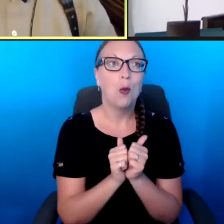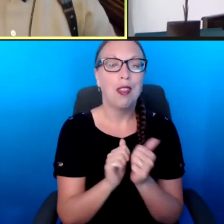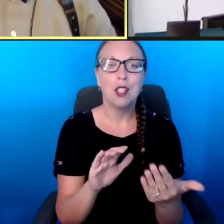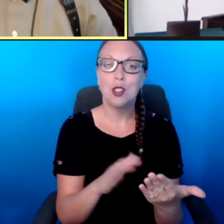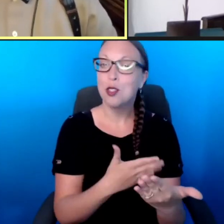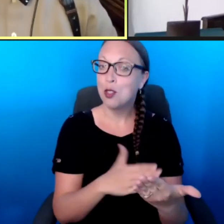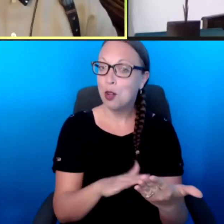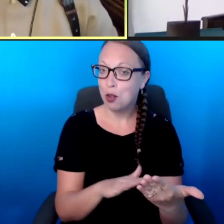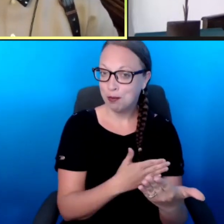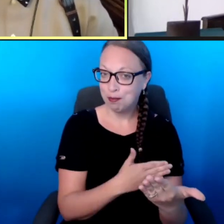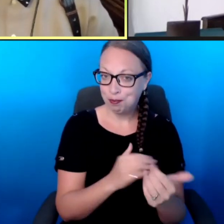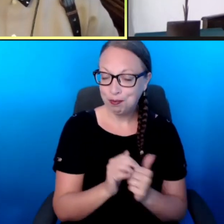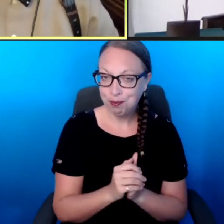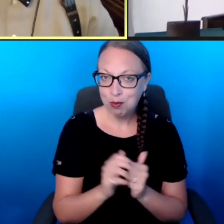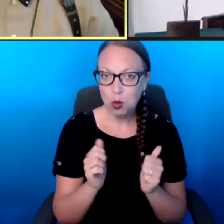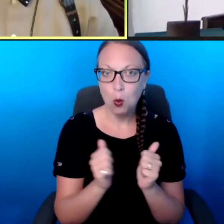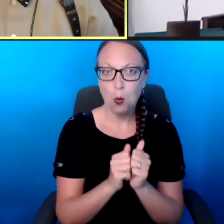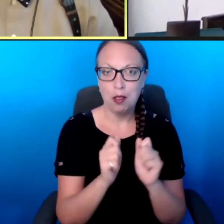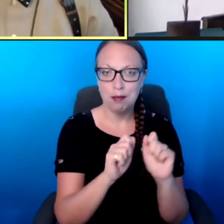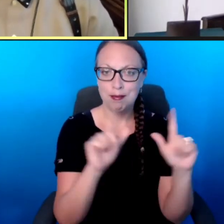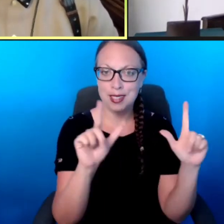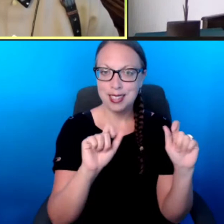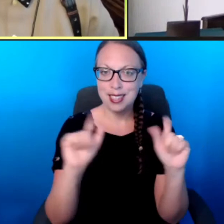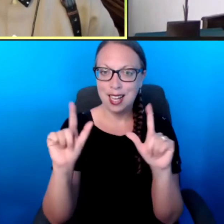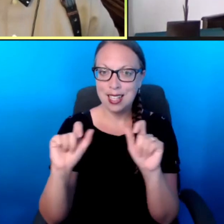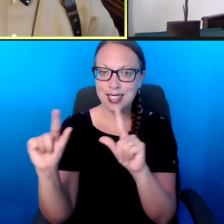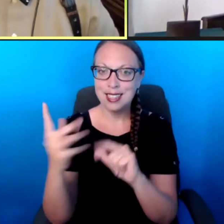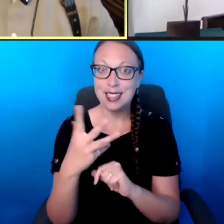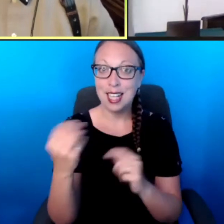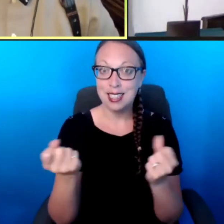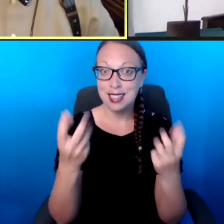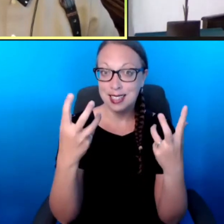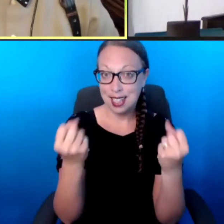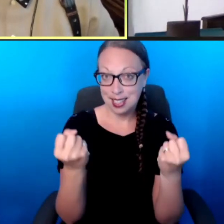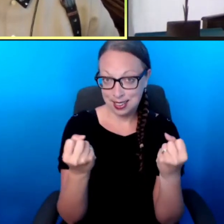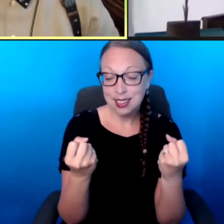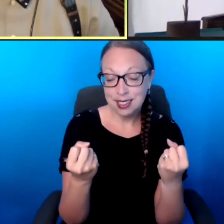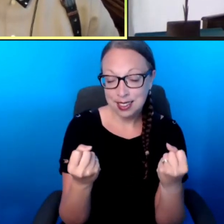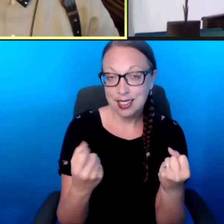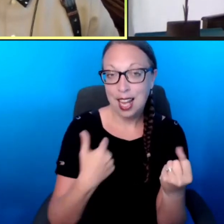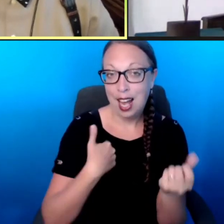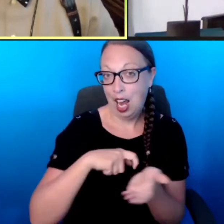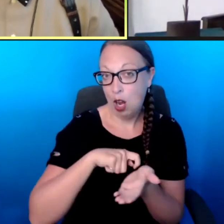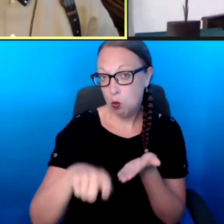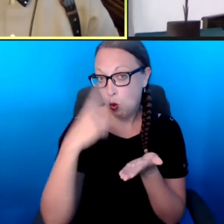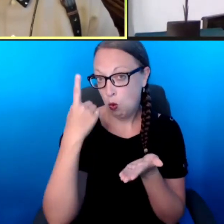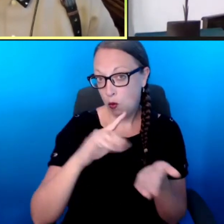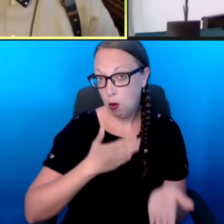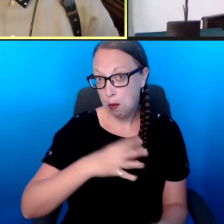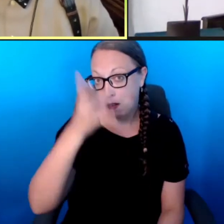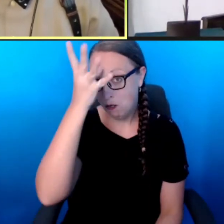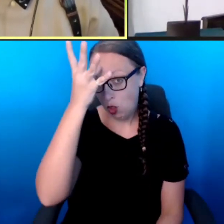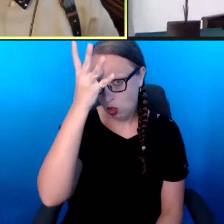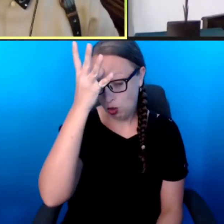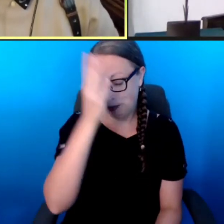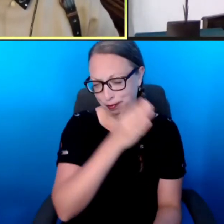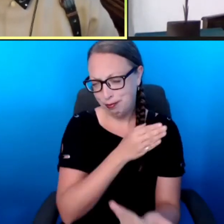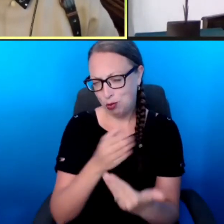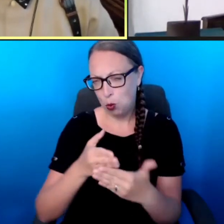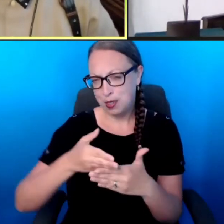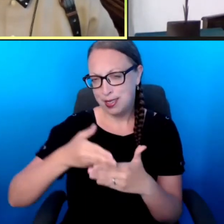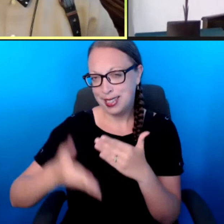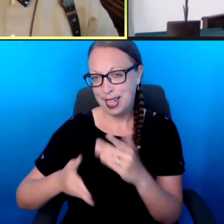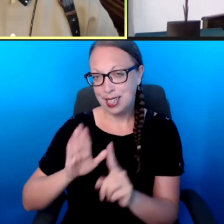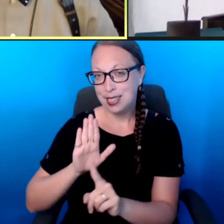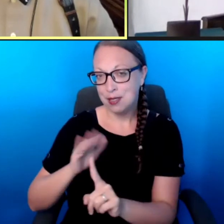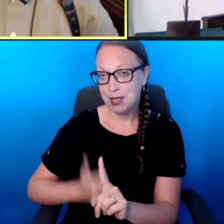song with slides and signing that I wrote for my dad toward the end of his life. I played it for him